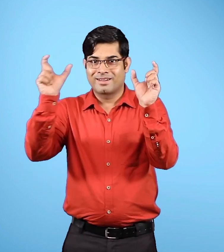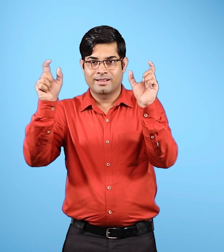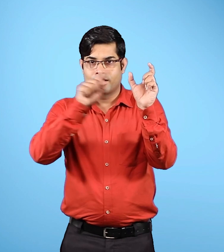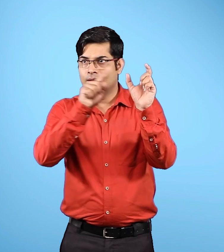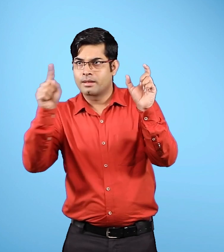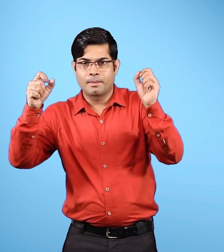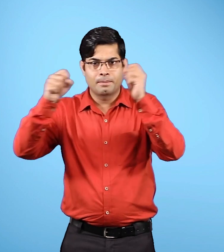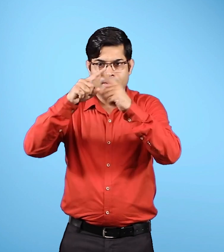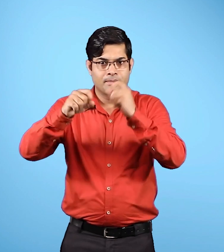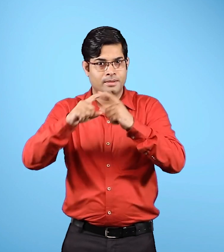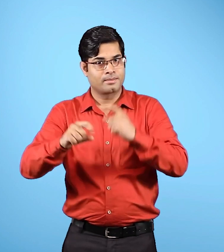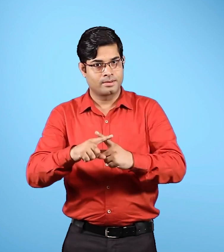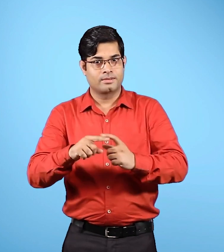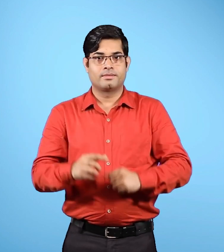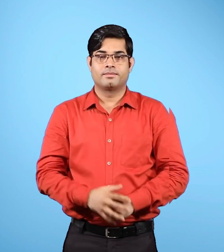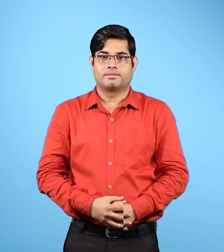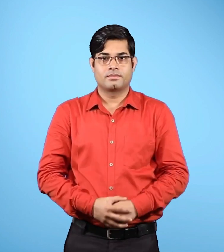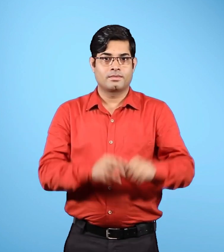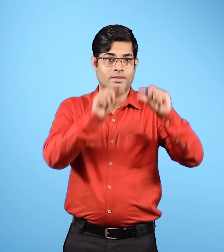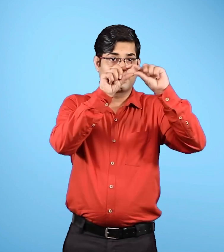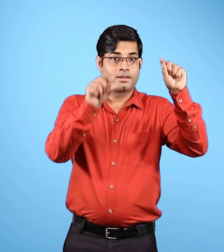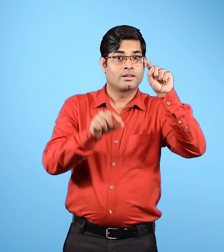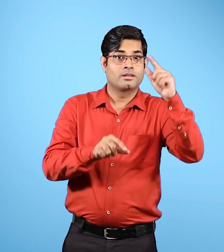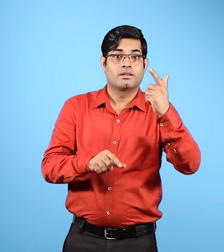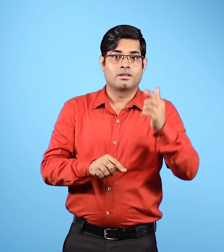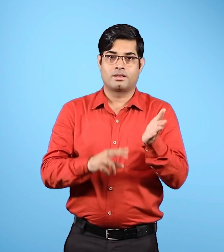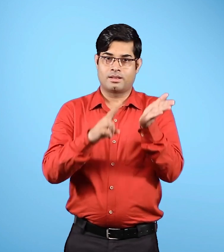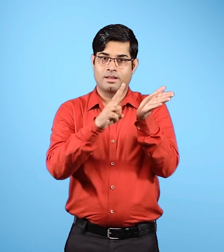Match the following sentences. Narmada Valley,